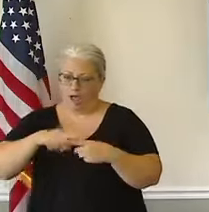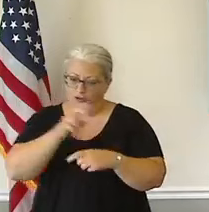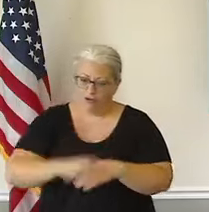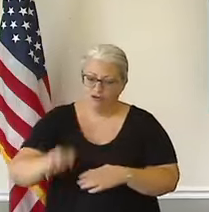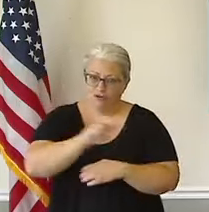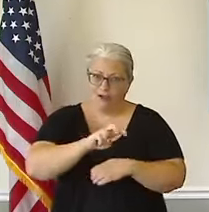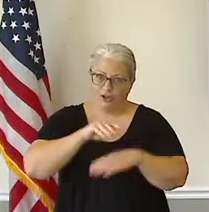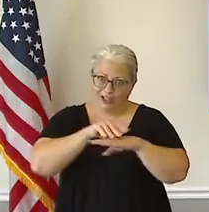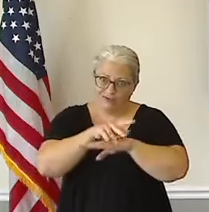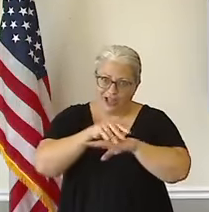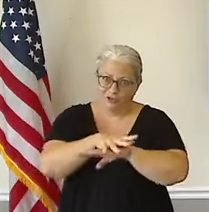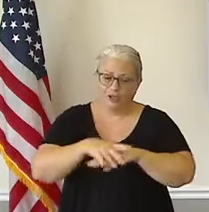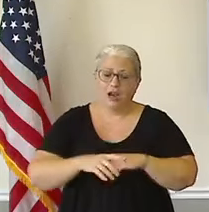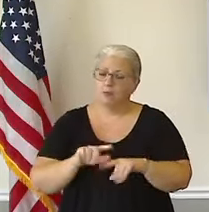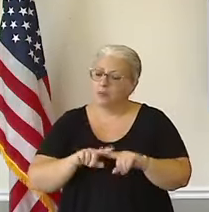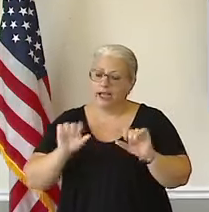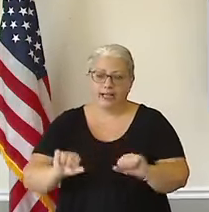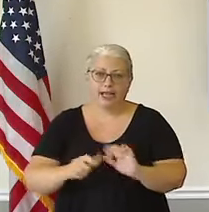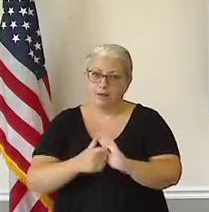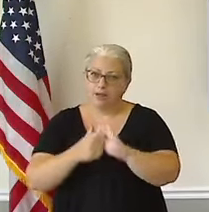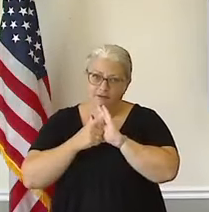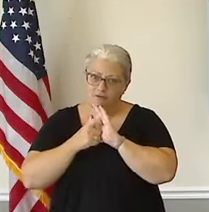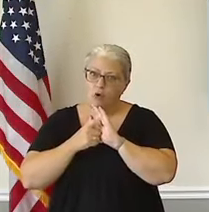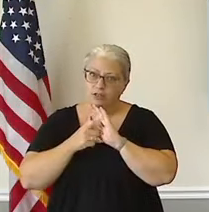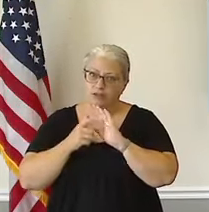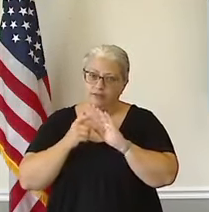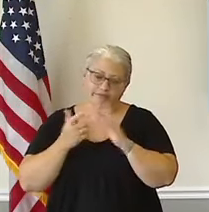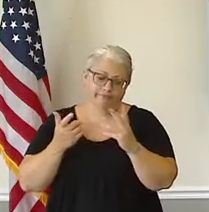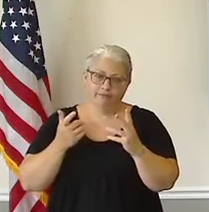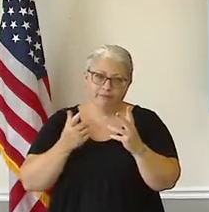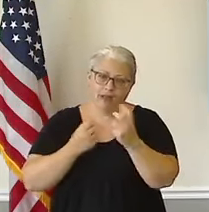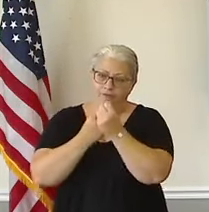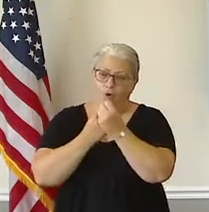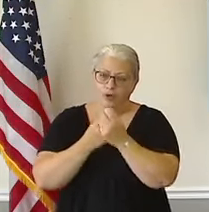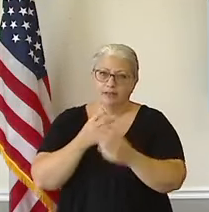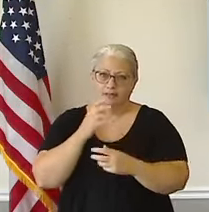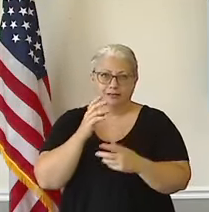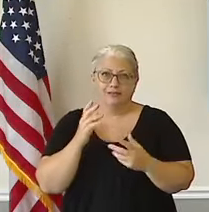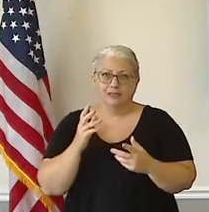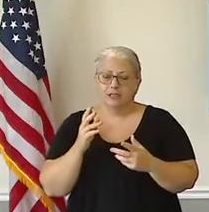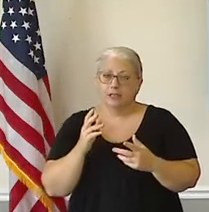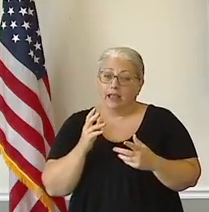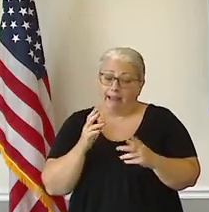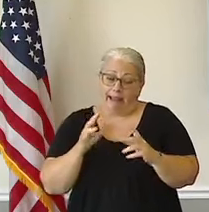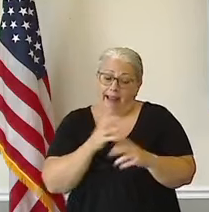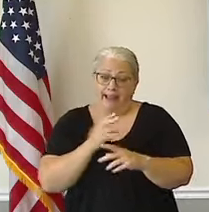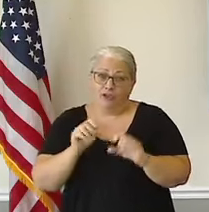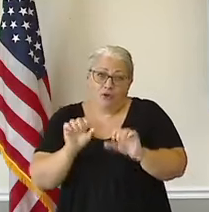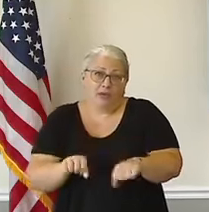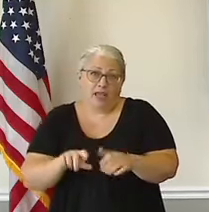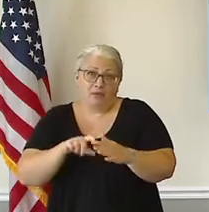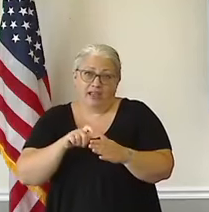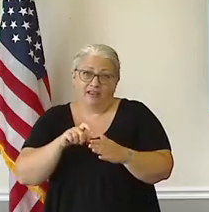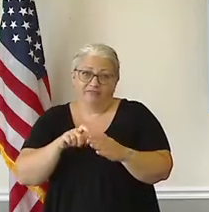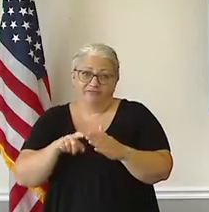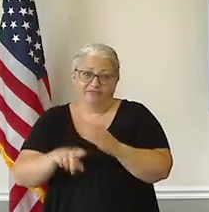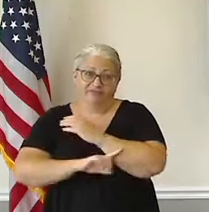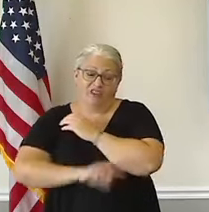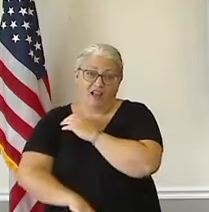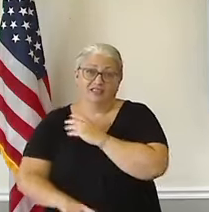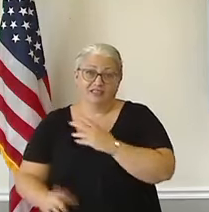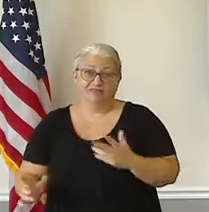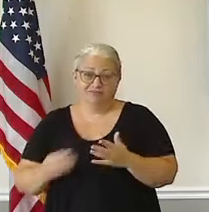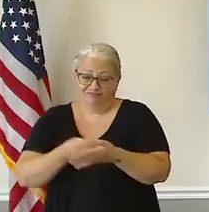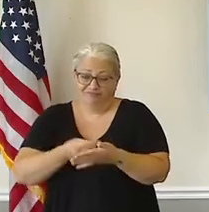enforced by the New York State Department of Health. Failure to comply does come with a fine, but we are asking you, please, if you do end up traveling these